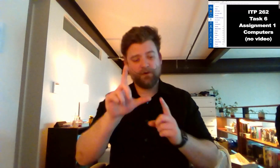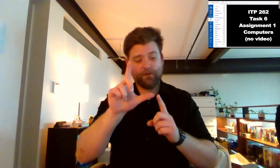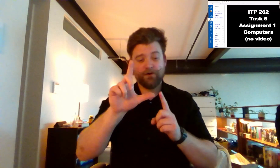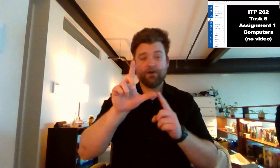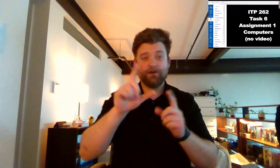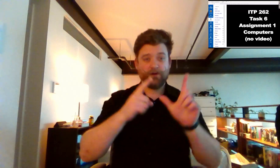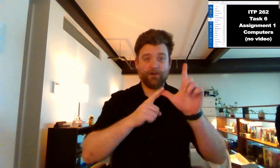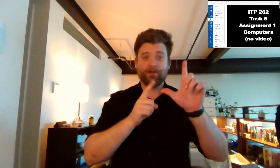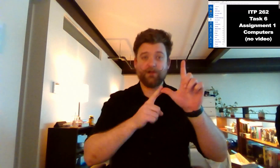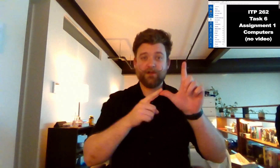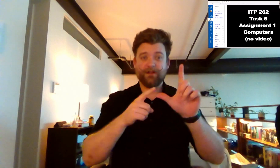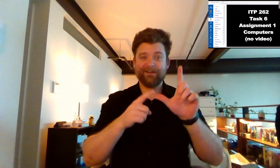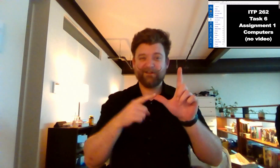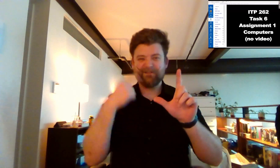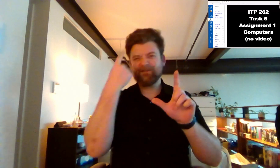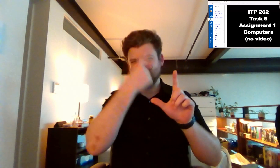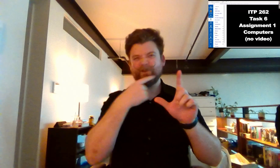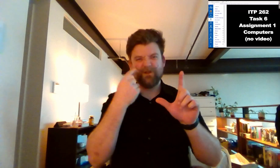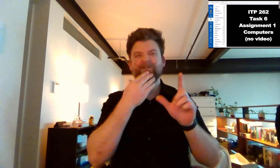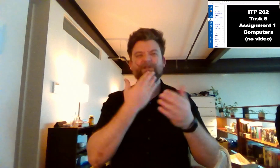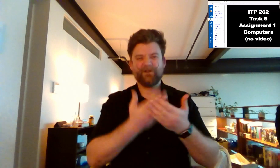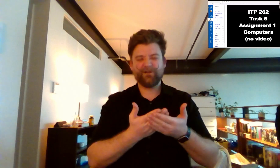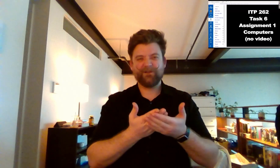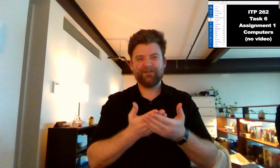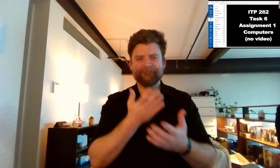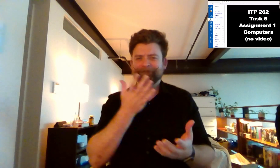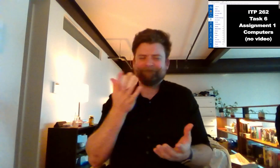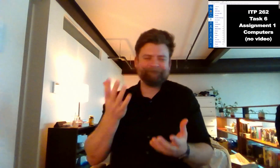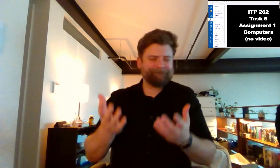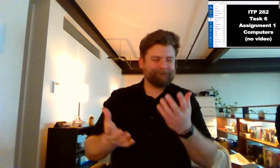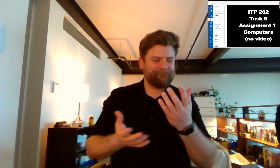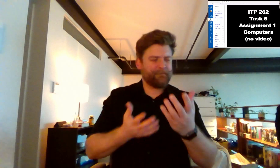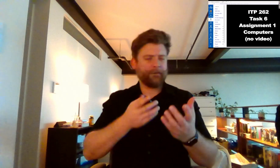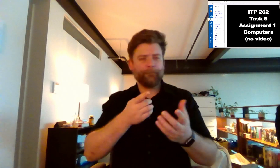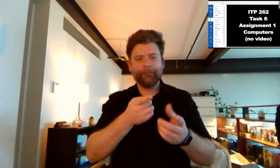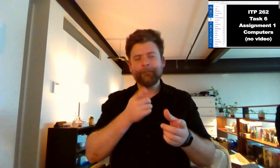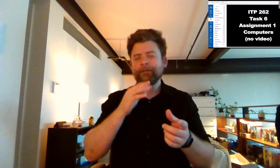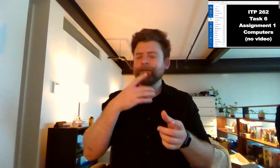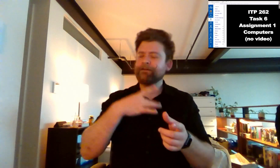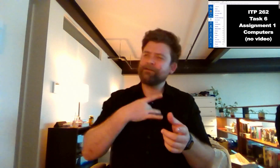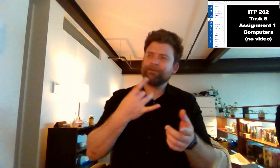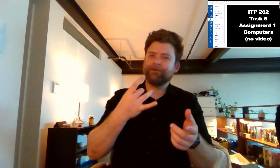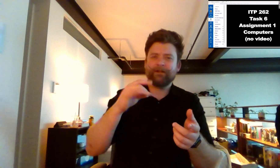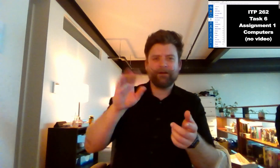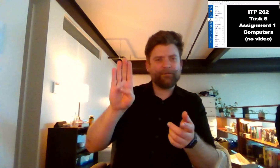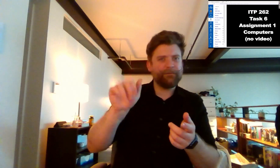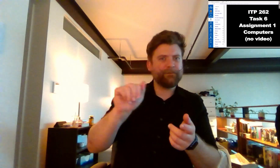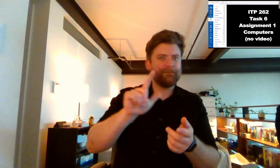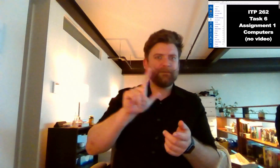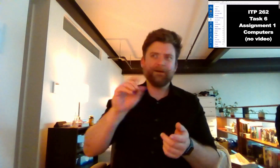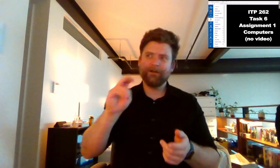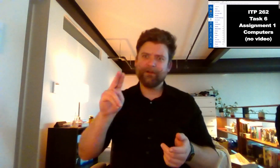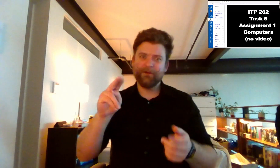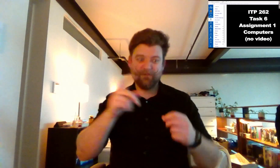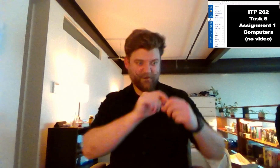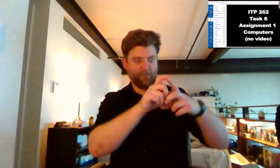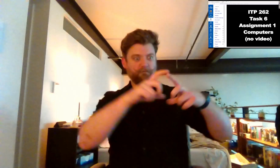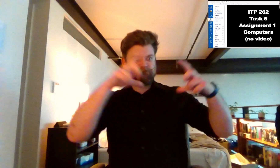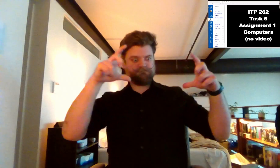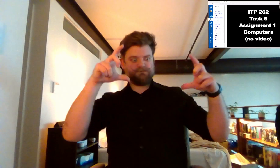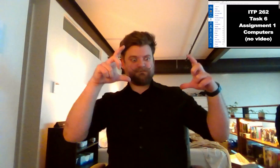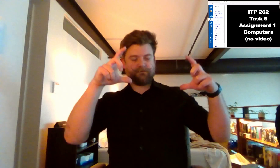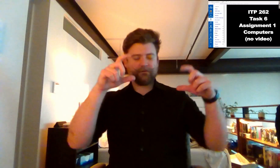maybe like on a political type of thing. maybe not on a political committee, but your